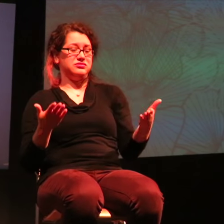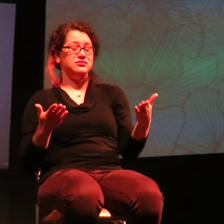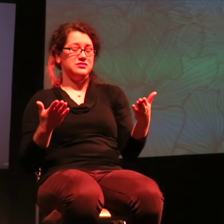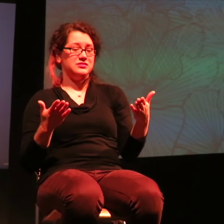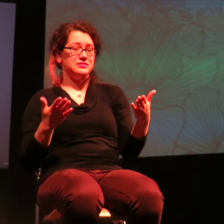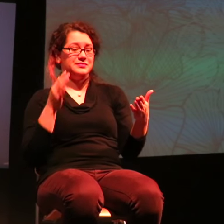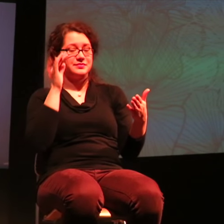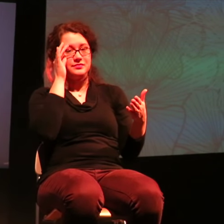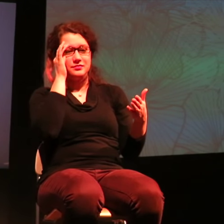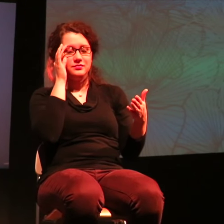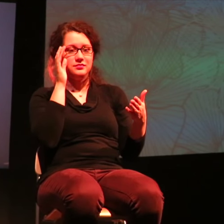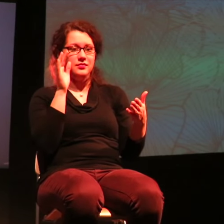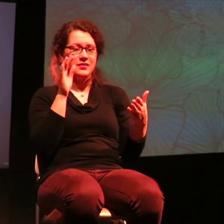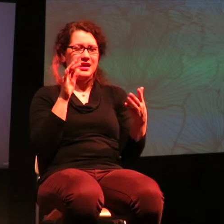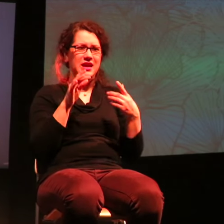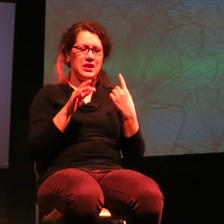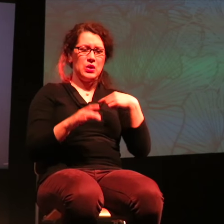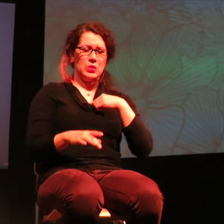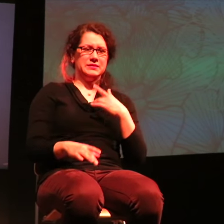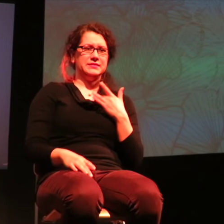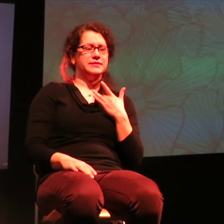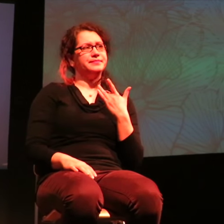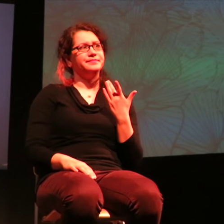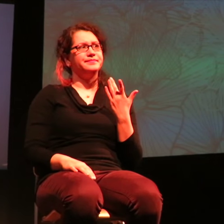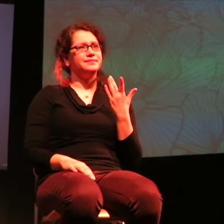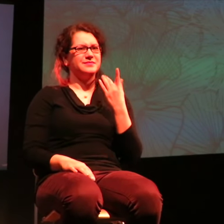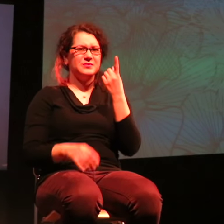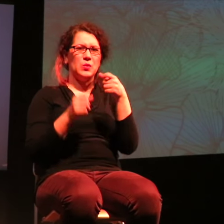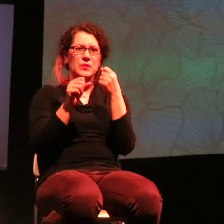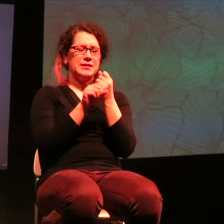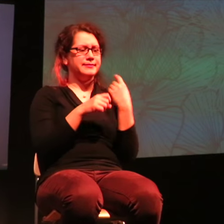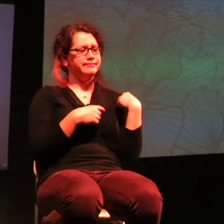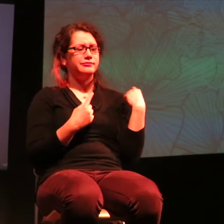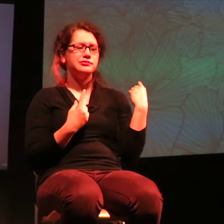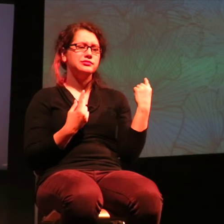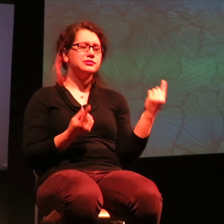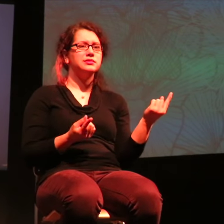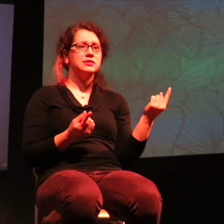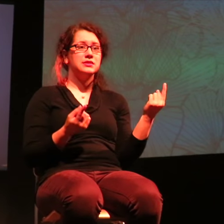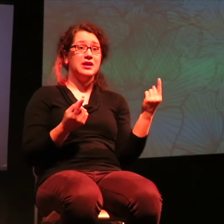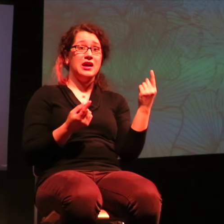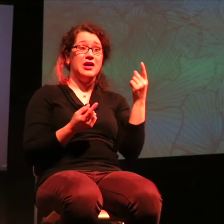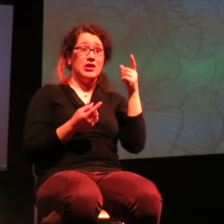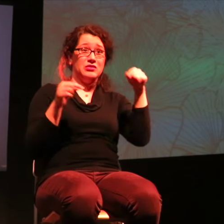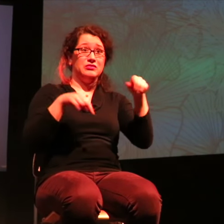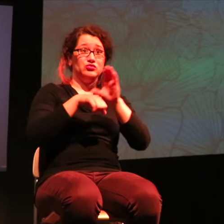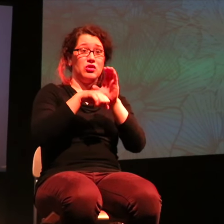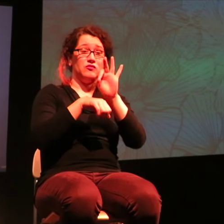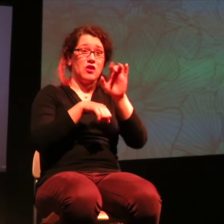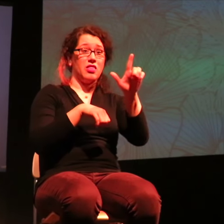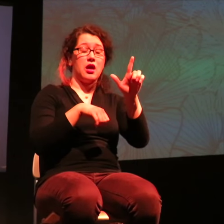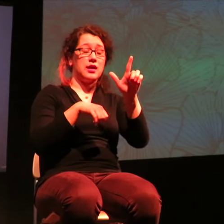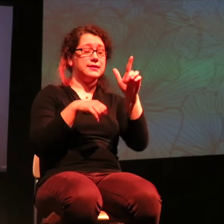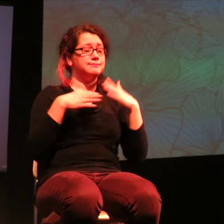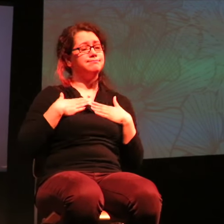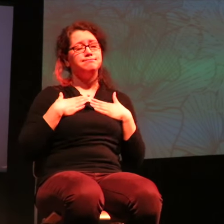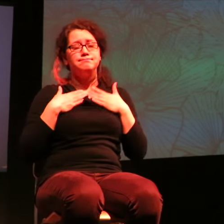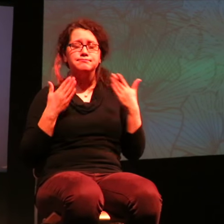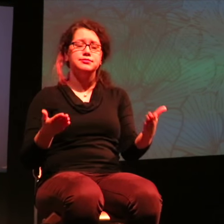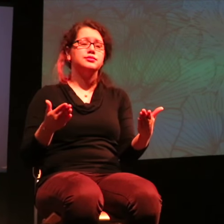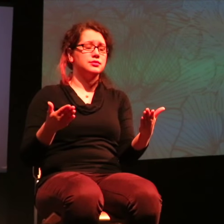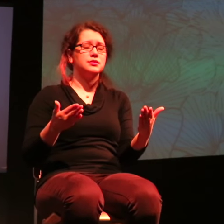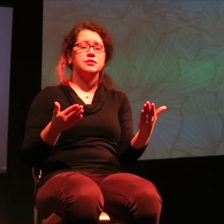about something, we feel like in the last year or so, this has been a very confessional time for Frontline, where we've just kind of confessed some stuff that